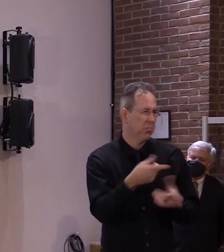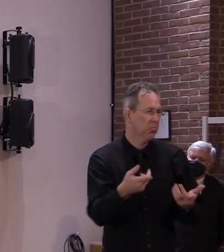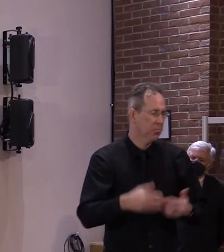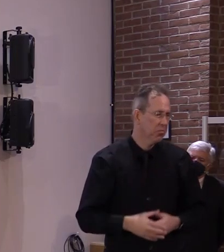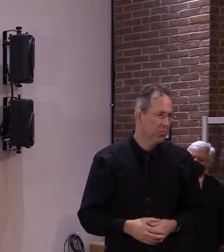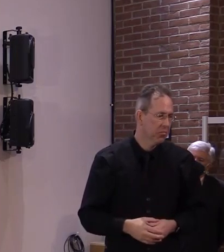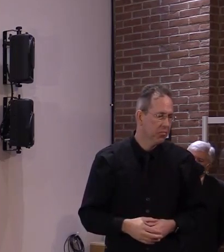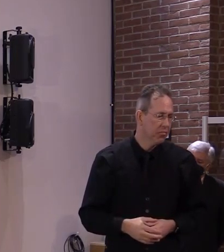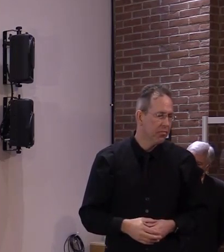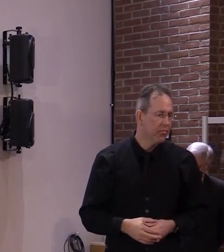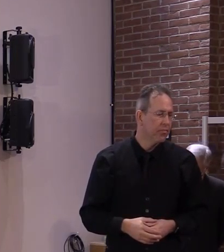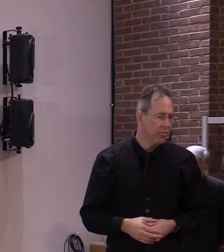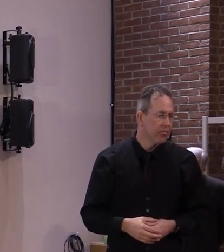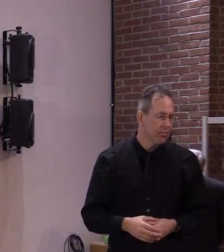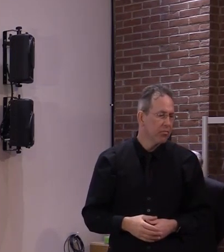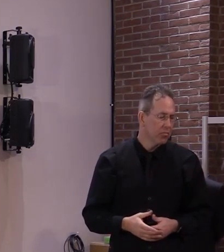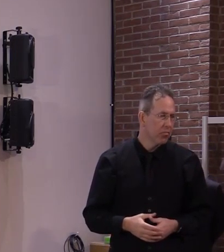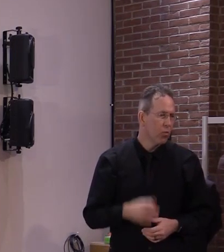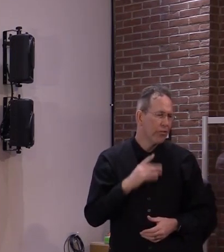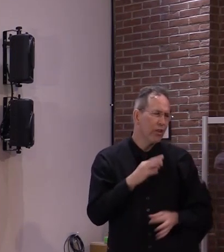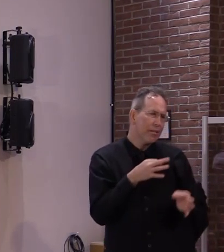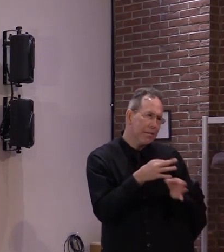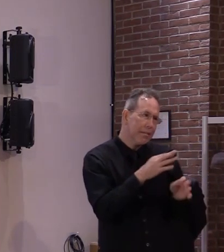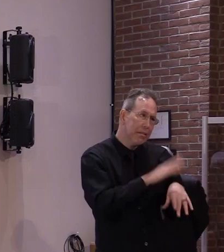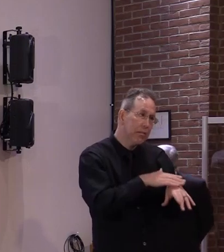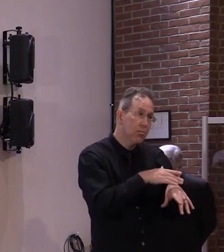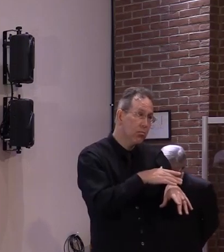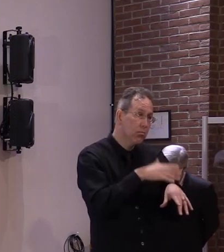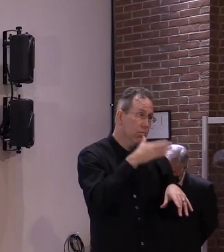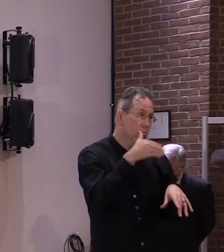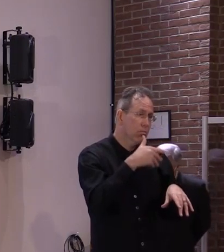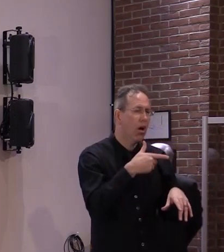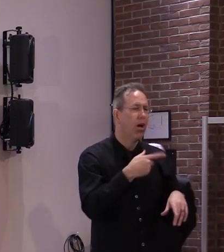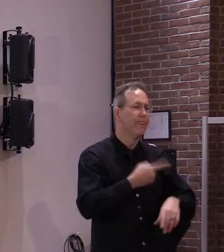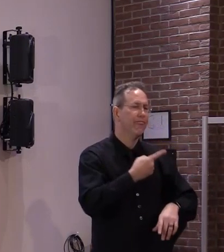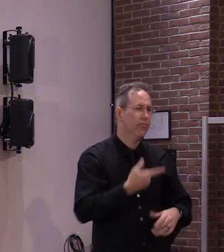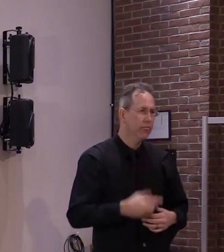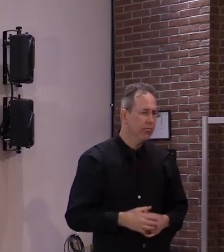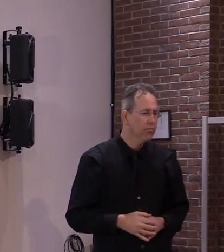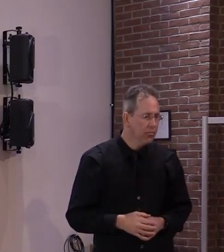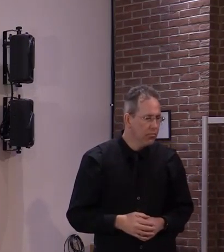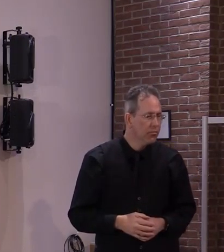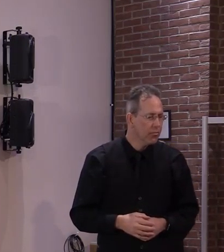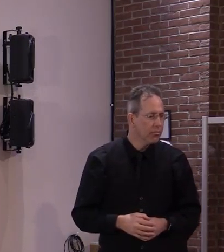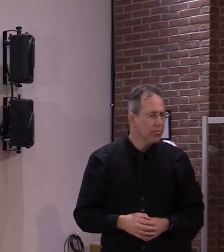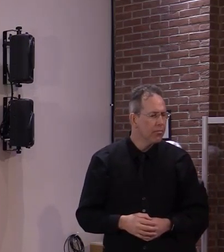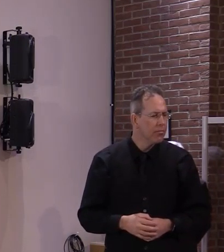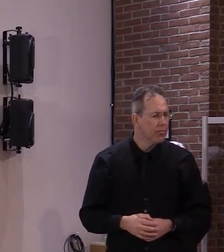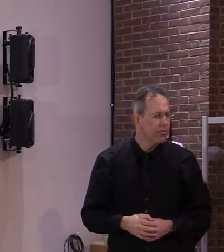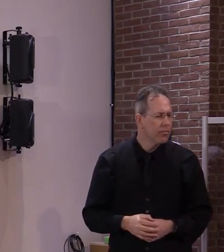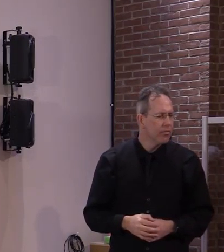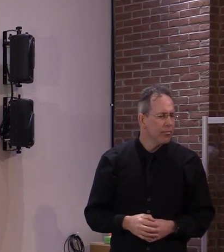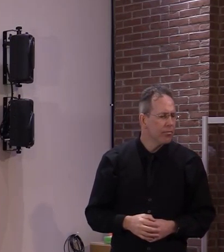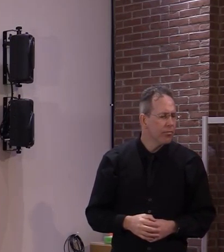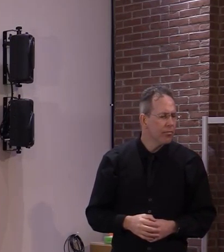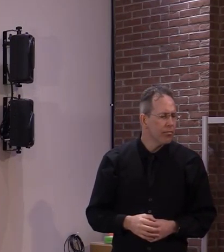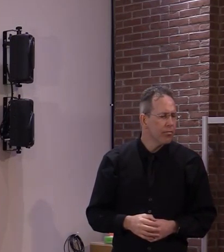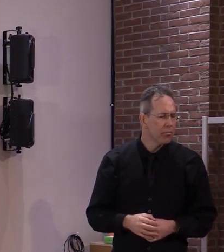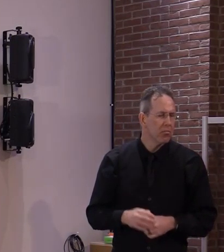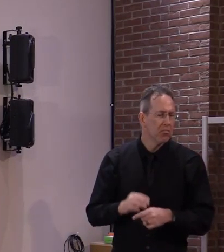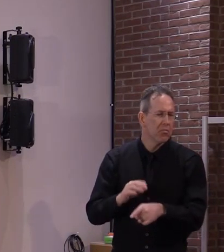I'm happy to start, Governor. Commissioner Sherling, if there's a business that is public